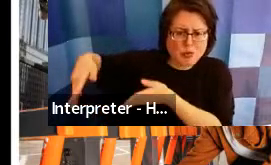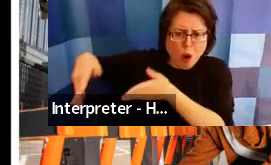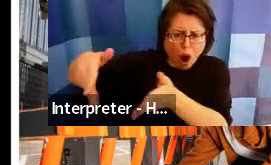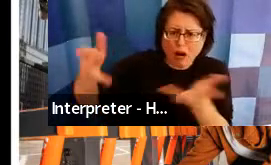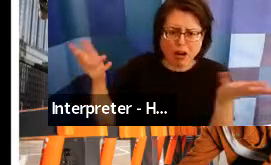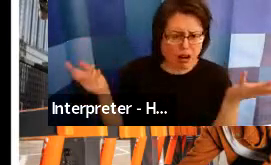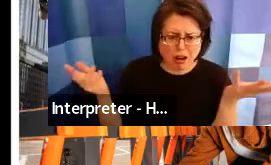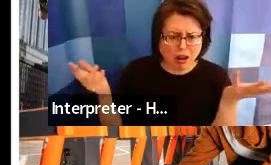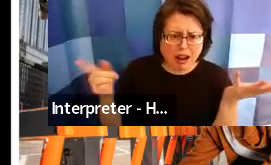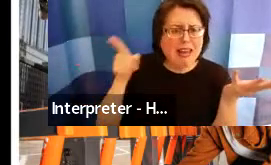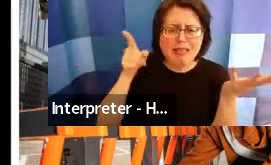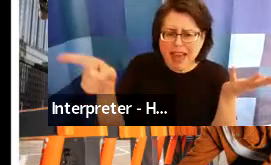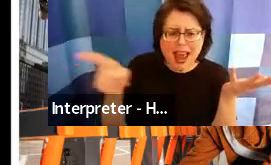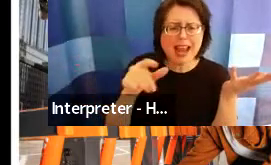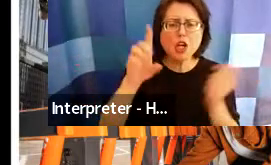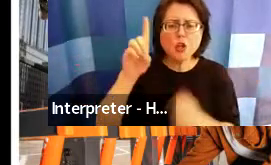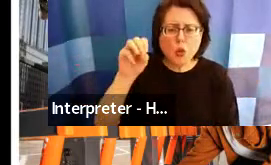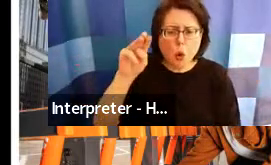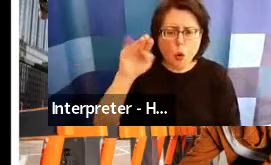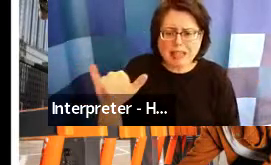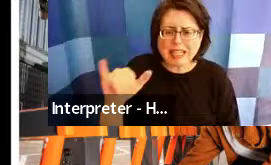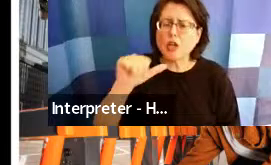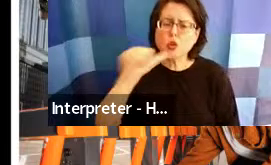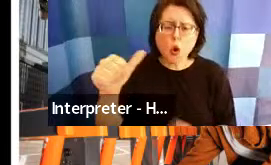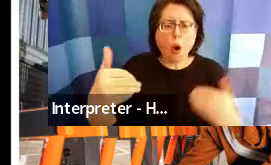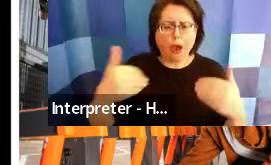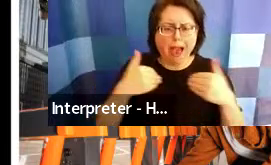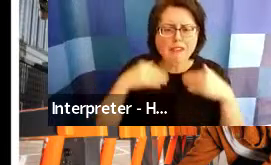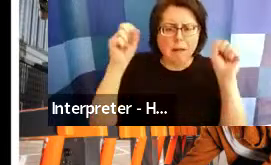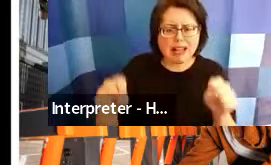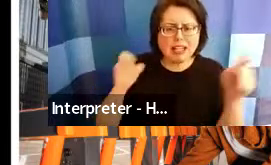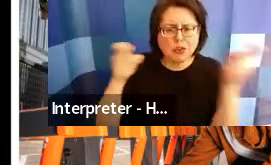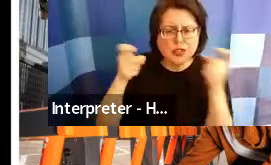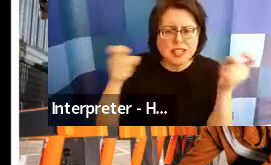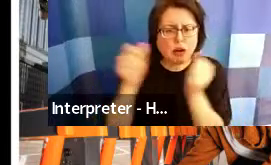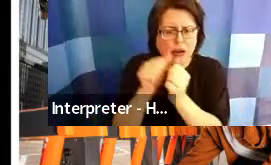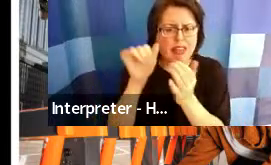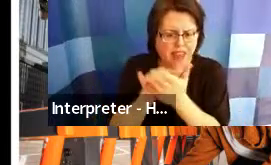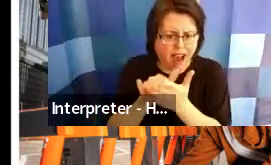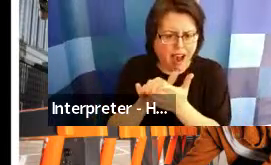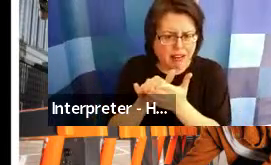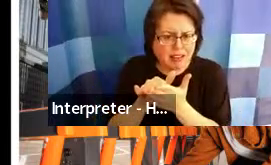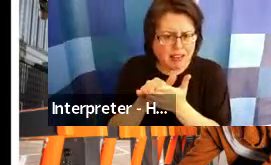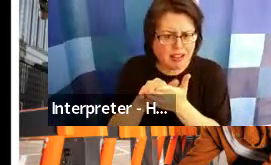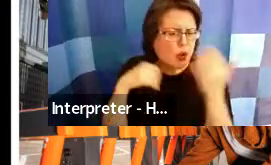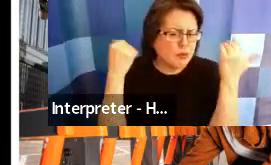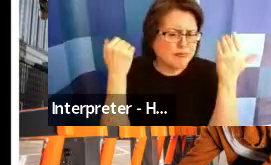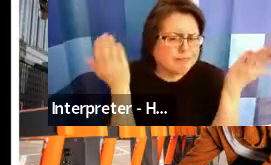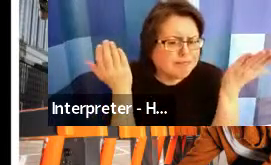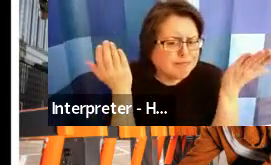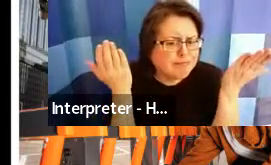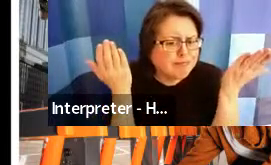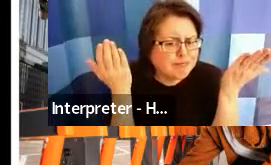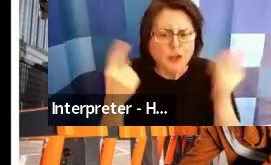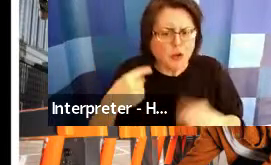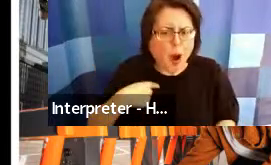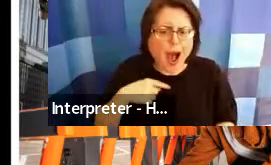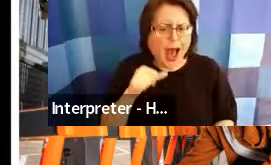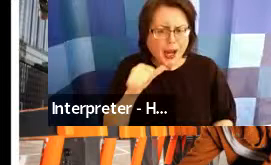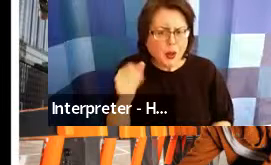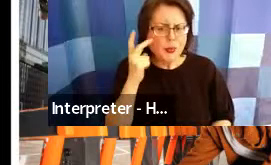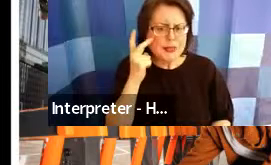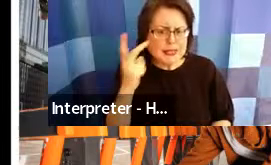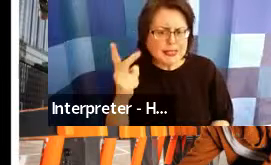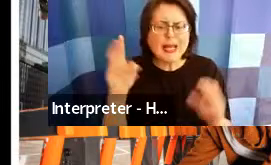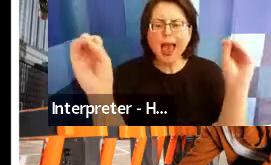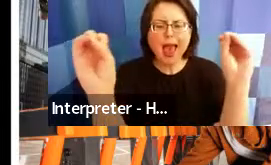don't have the capacity to deal with. And so I don't see anything